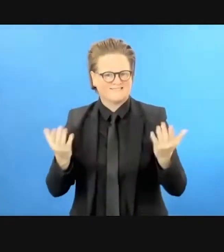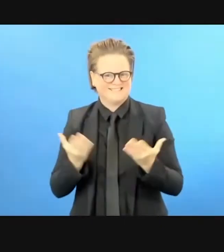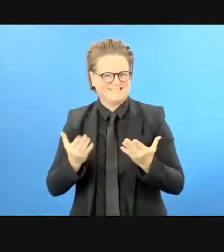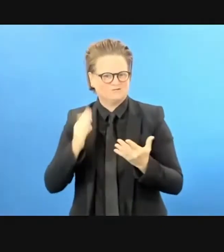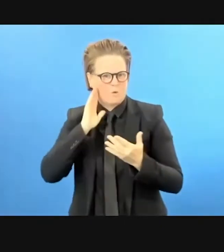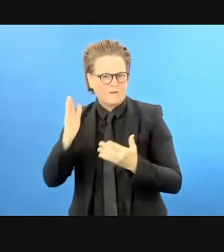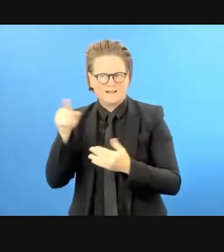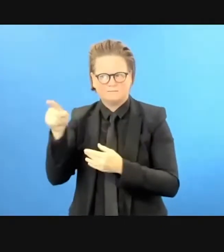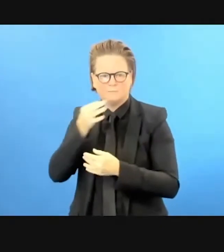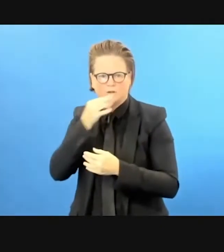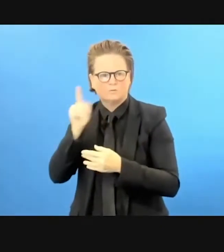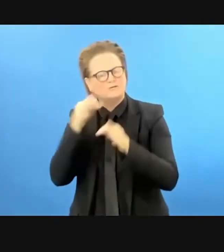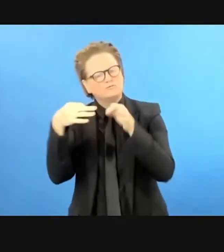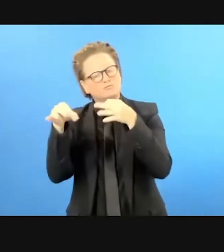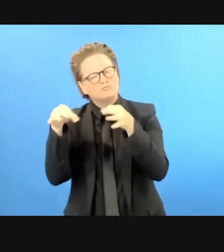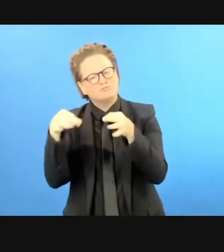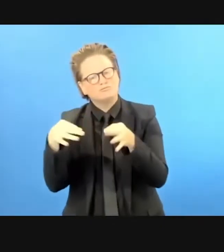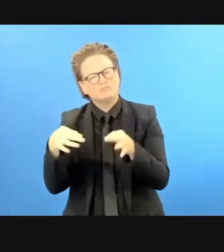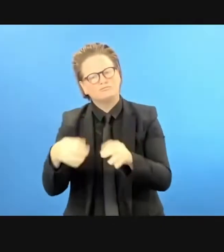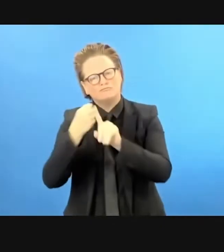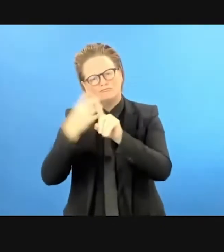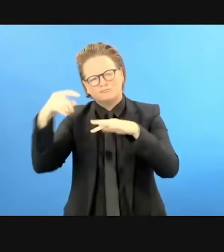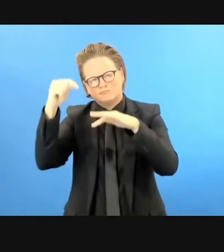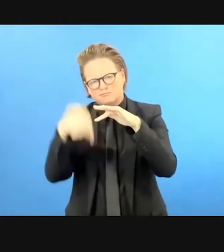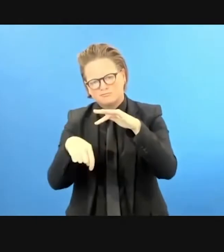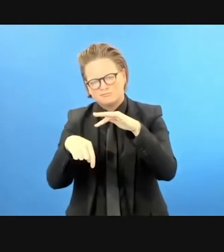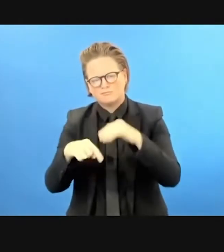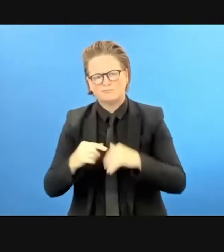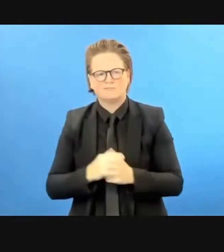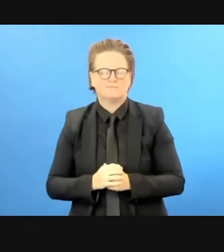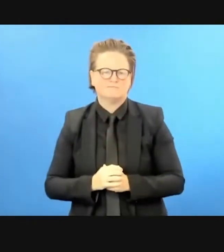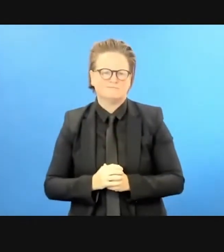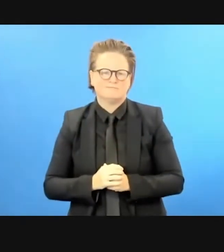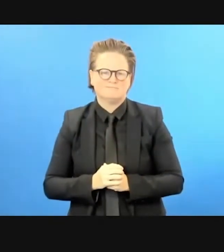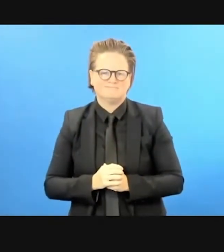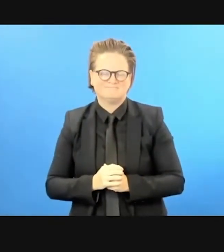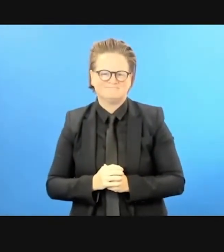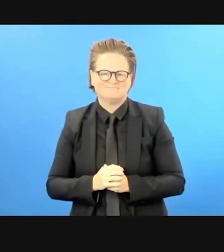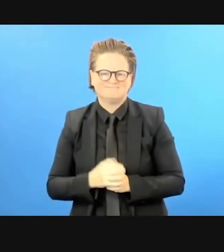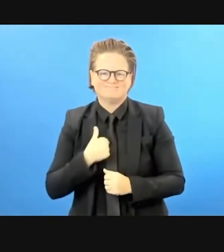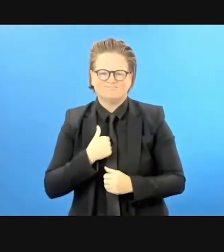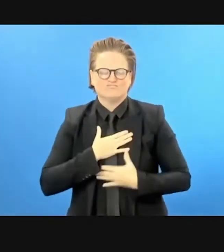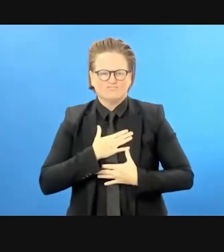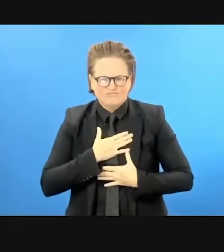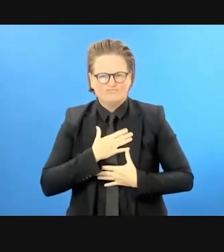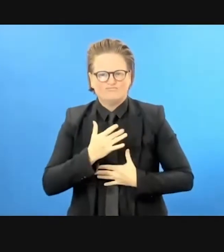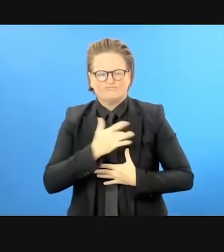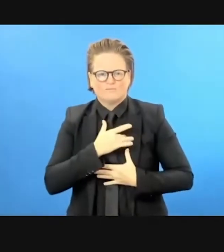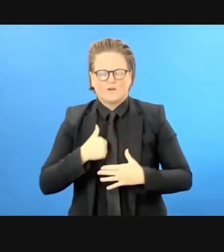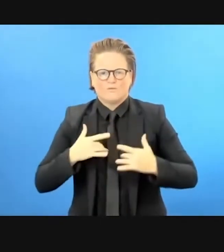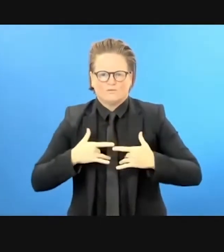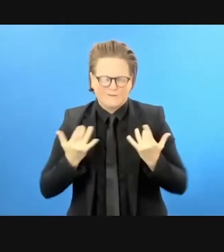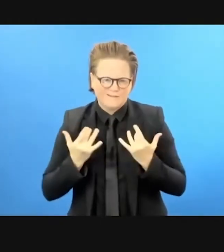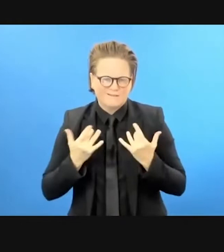hearing today. And I'm really so glad that we've been able